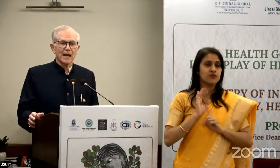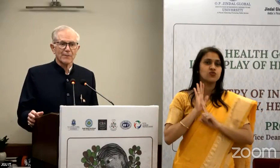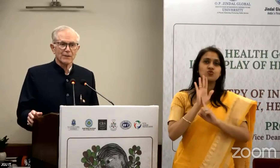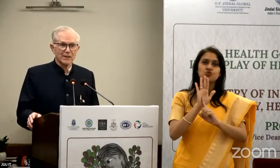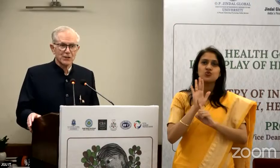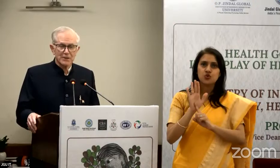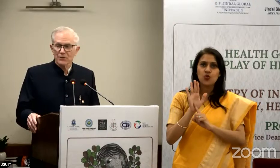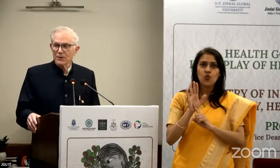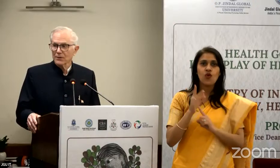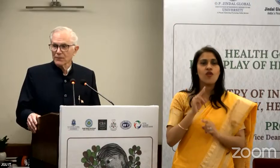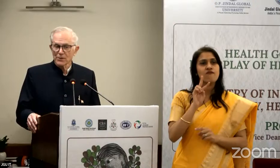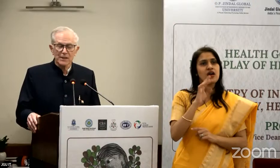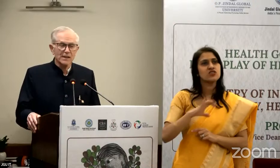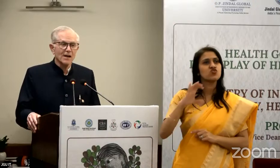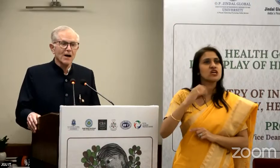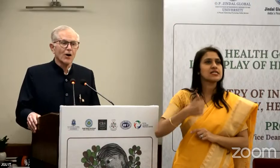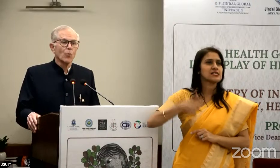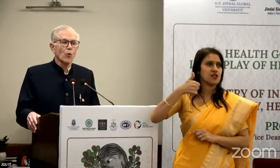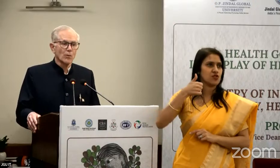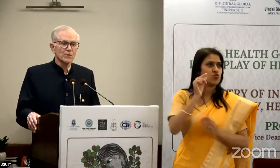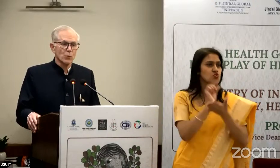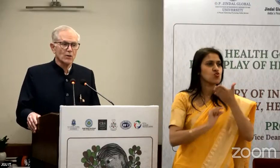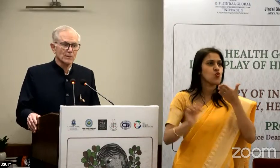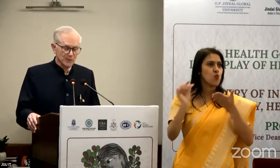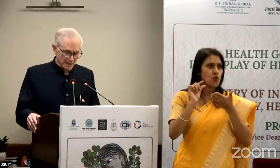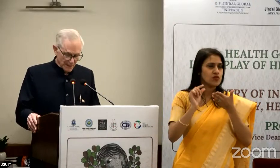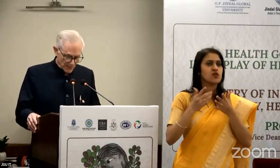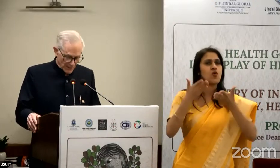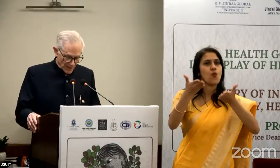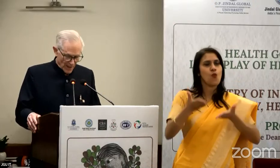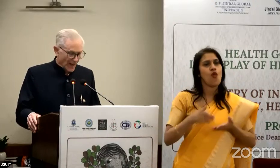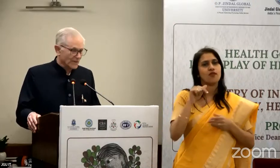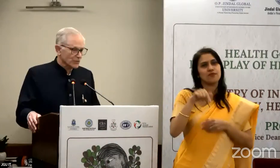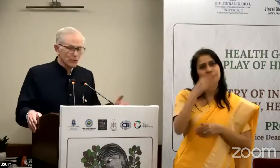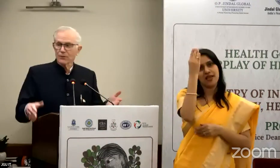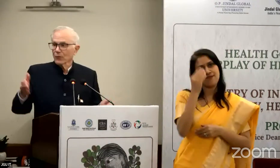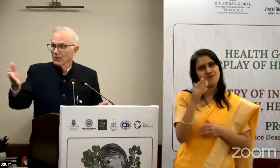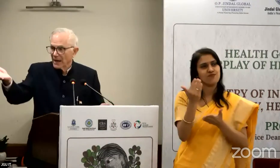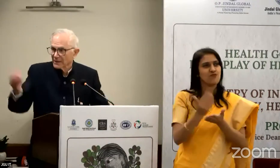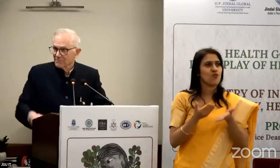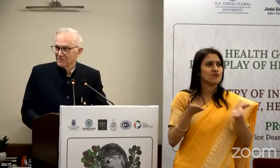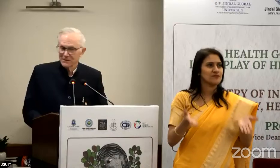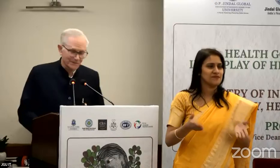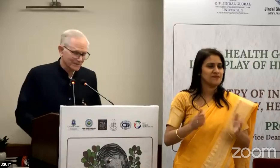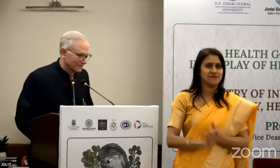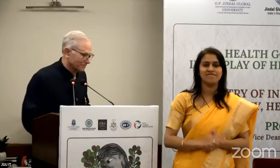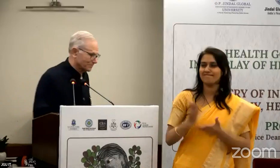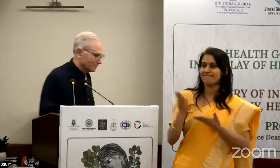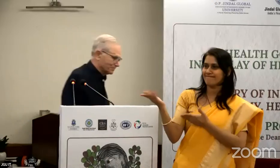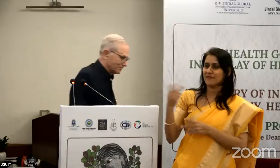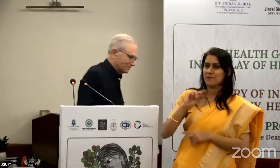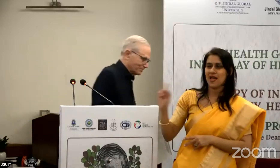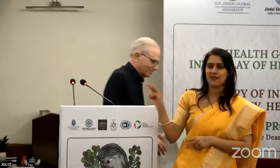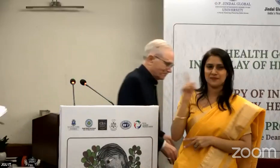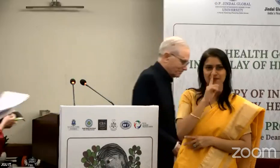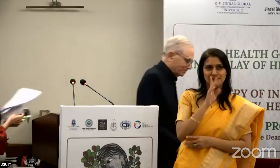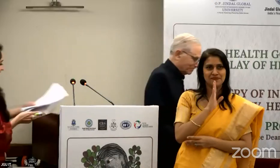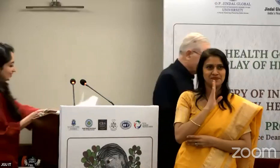on behalf of the Vice Chancellor of the University our warmest welcomes this evening and turn the floor back.